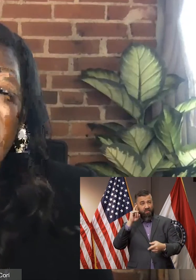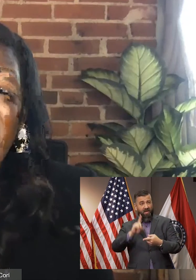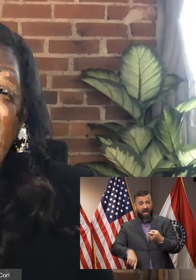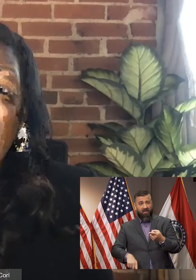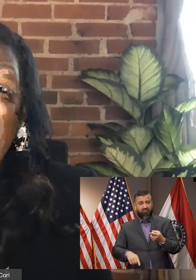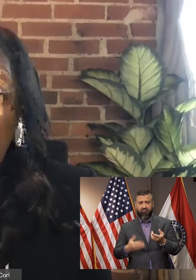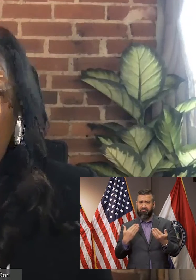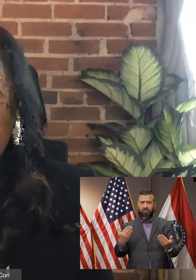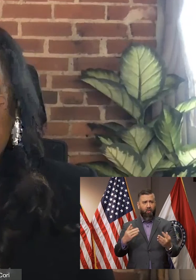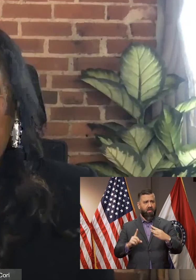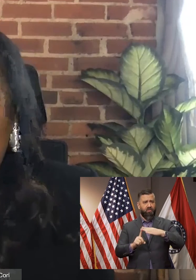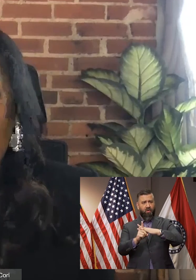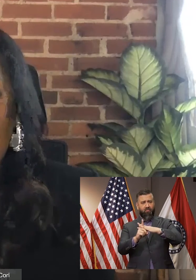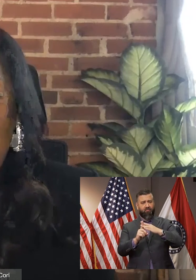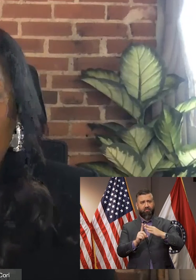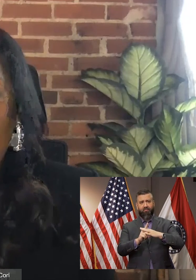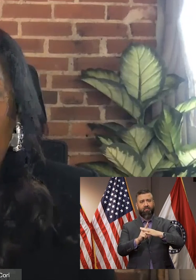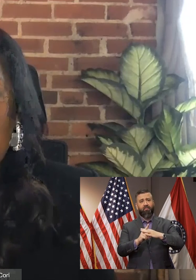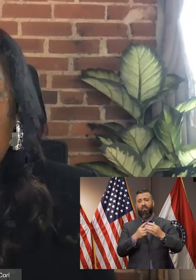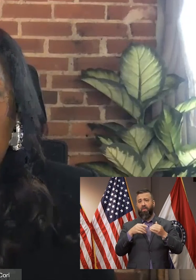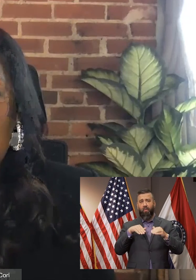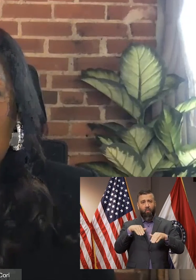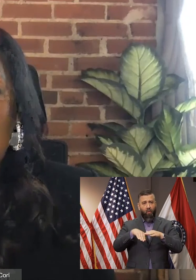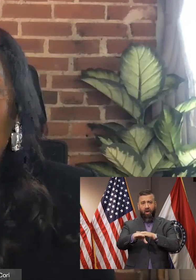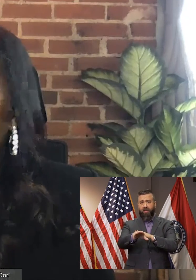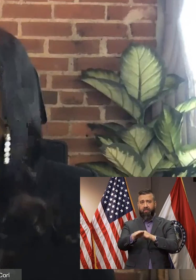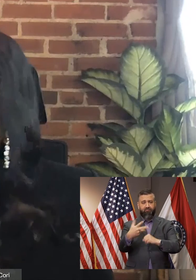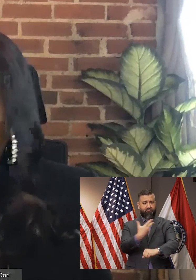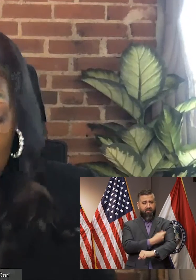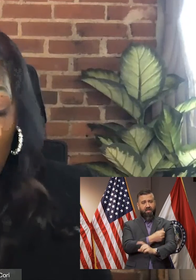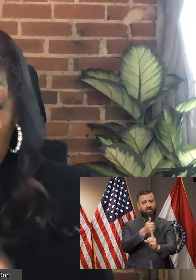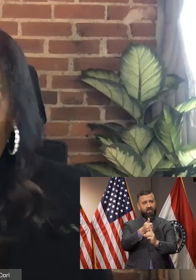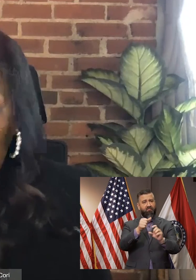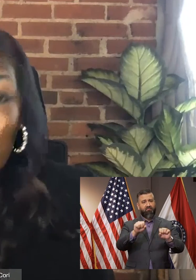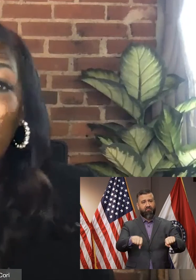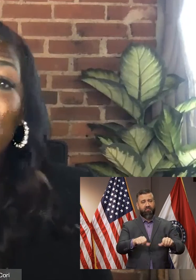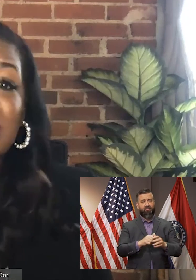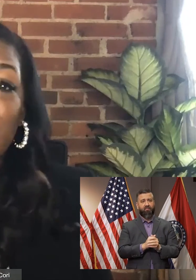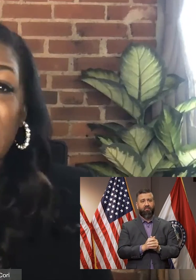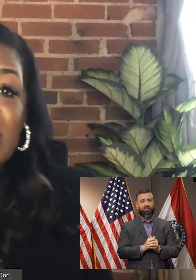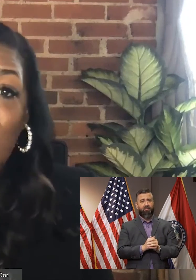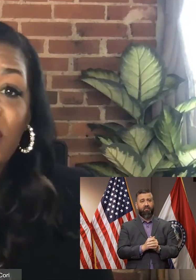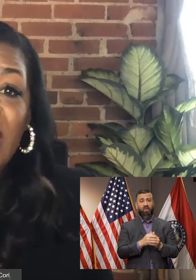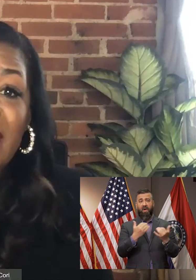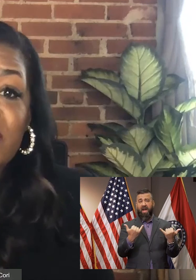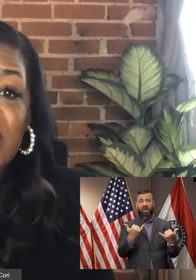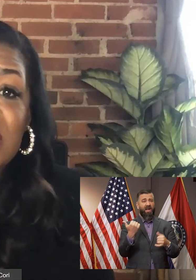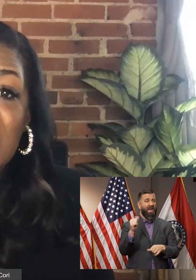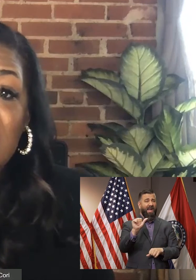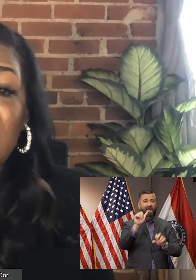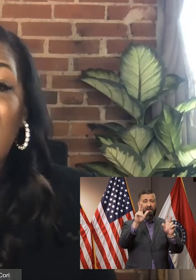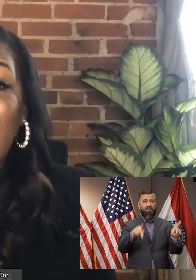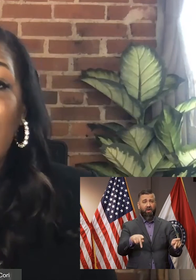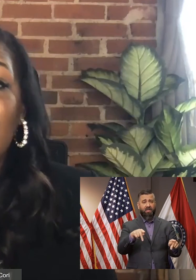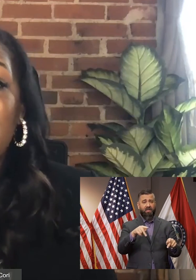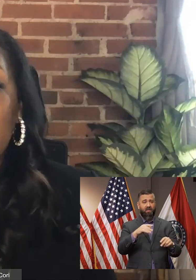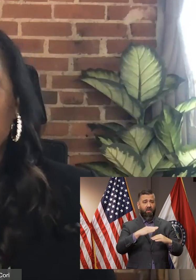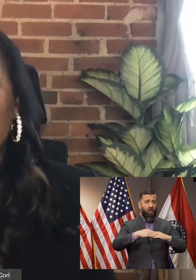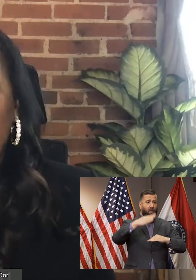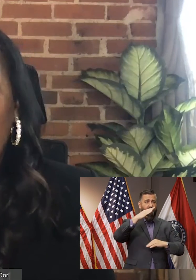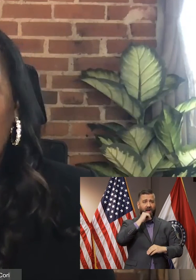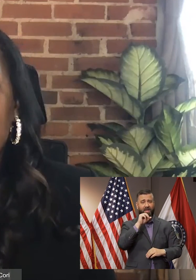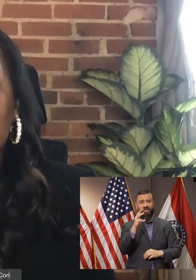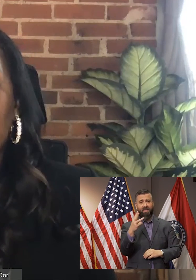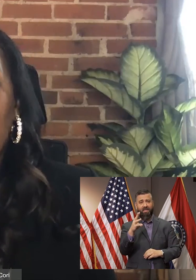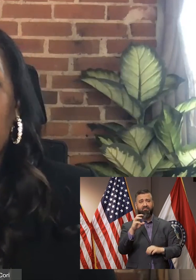up and walk in to have your vaccination. At this point, anyone in Missouri that is over the age of 16 can